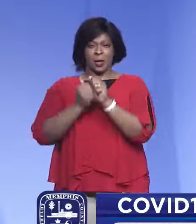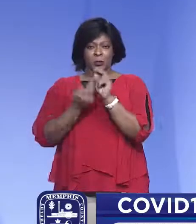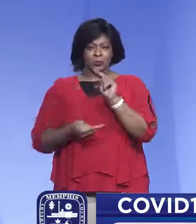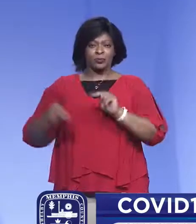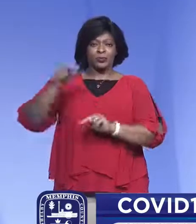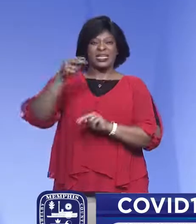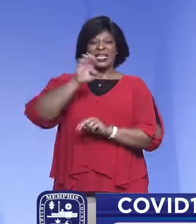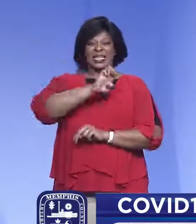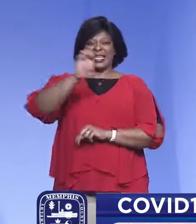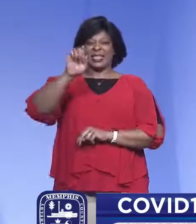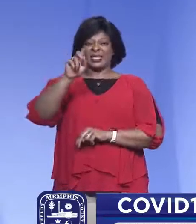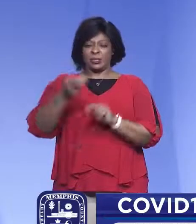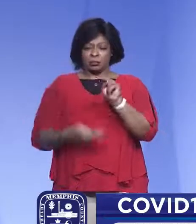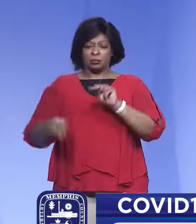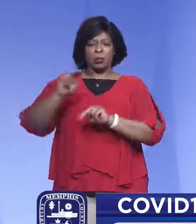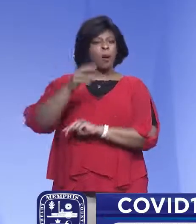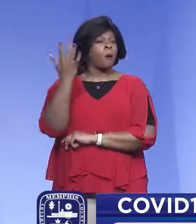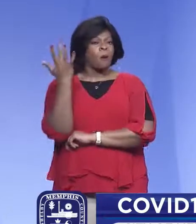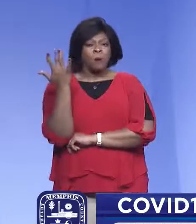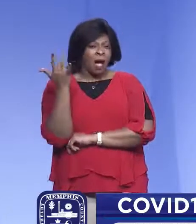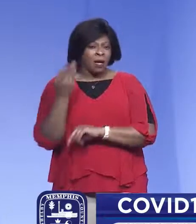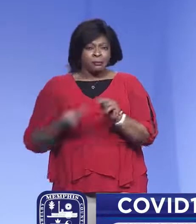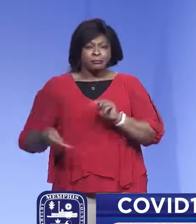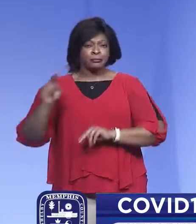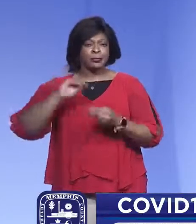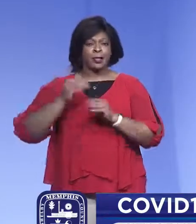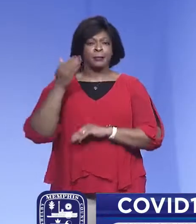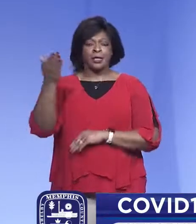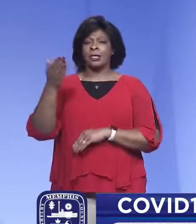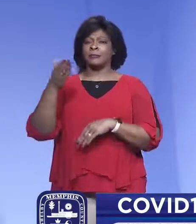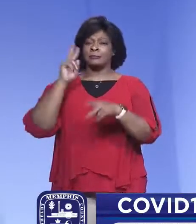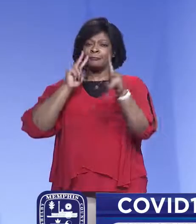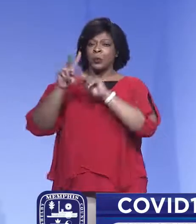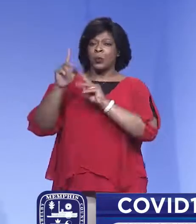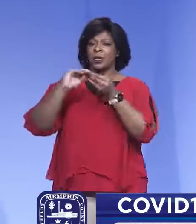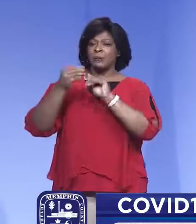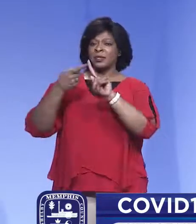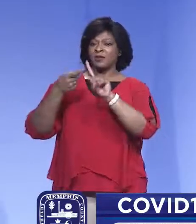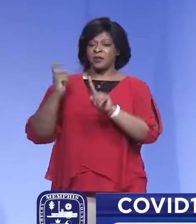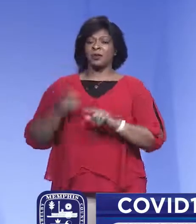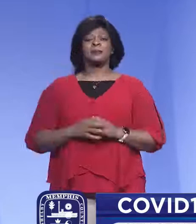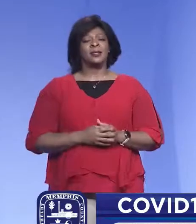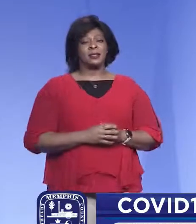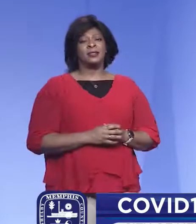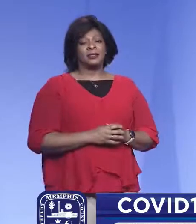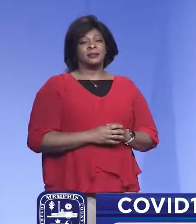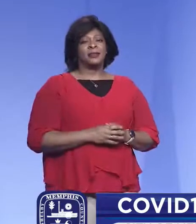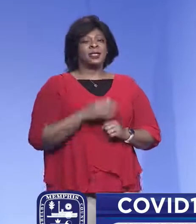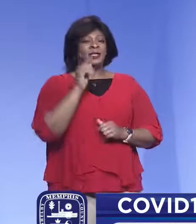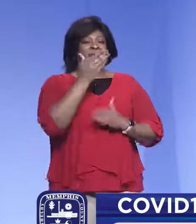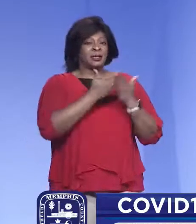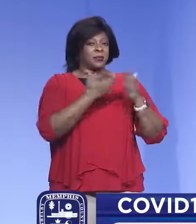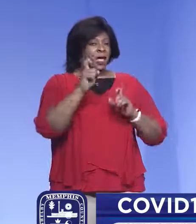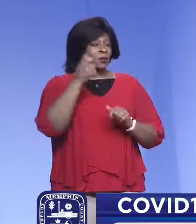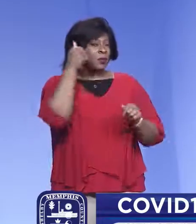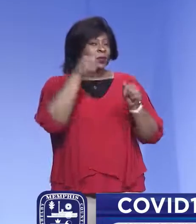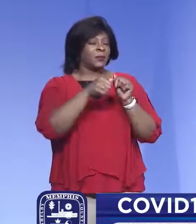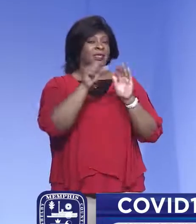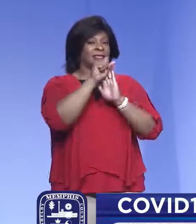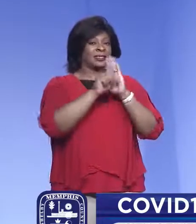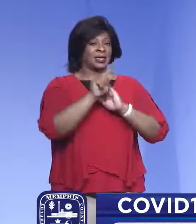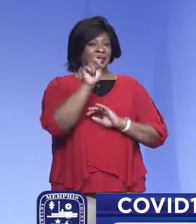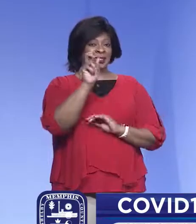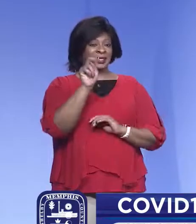East Tennessee. Can you explain why that might be and provide any insight into those numbers? Well, so there's a few things to keep in mind about the state